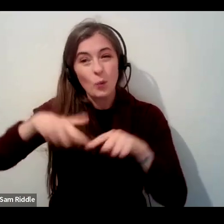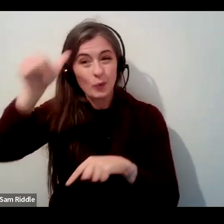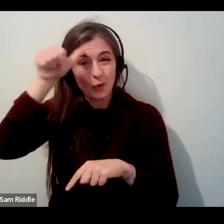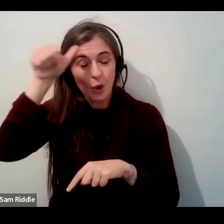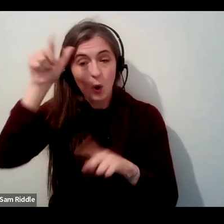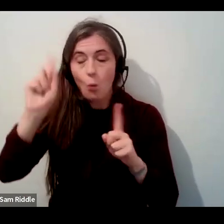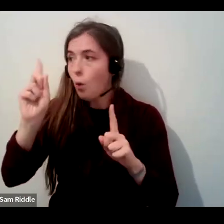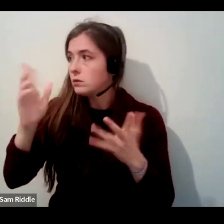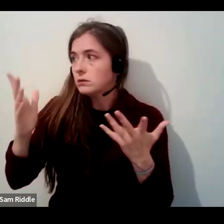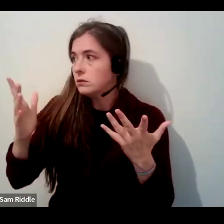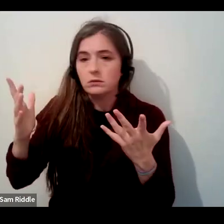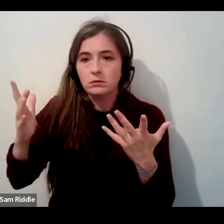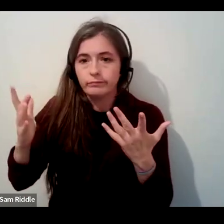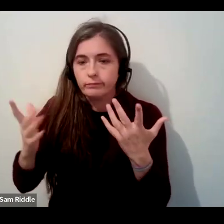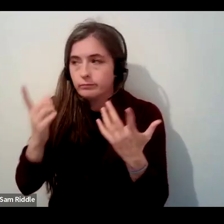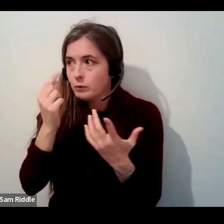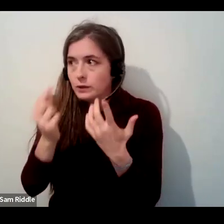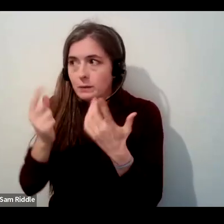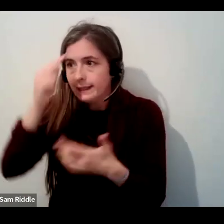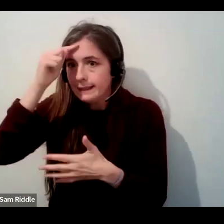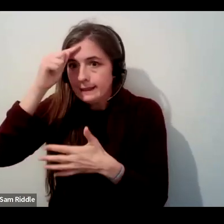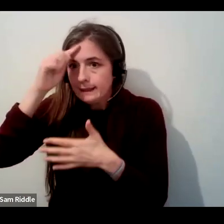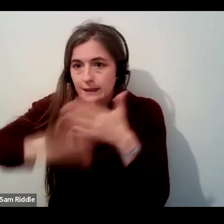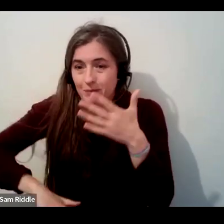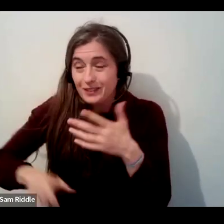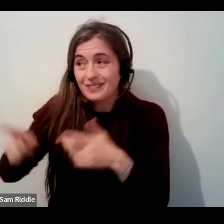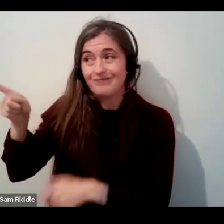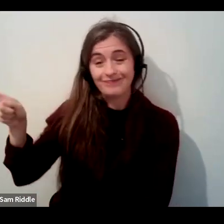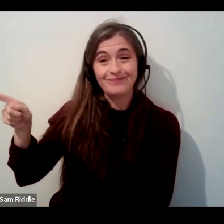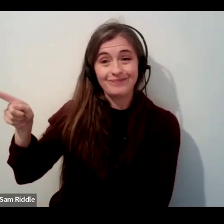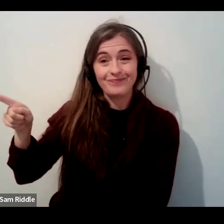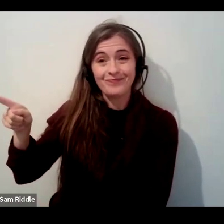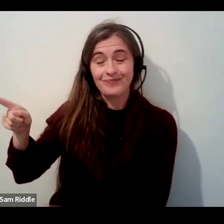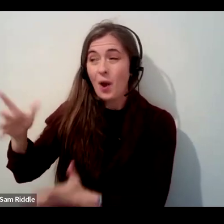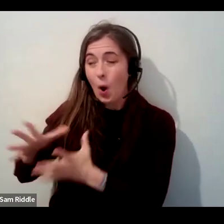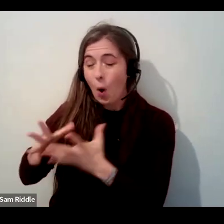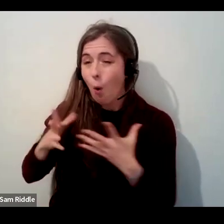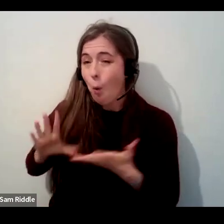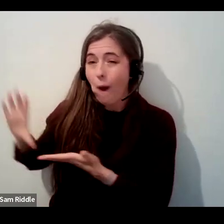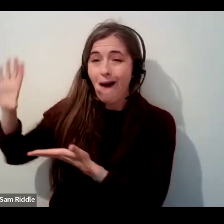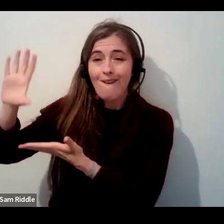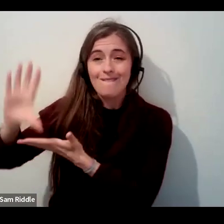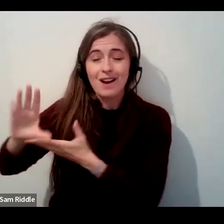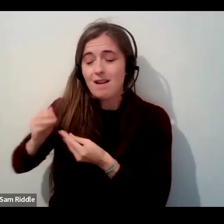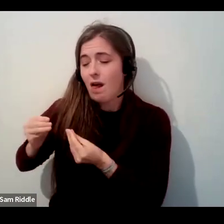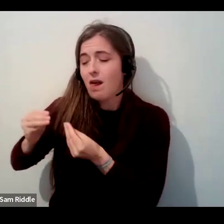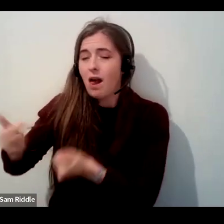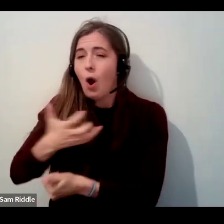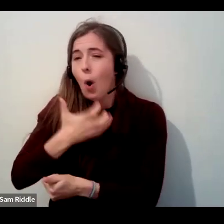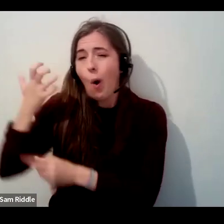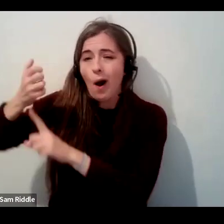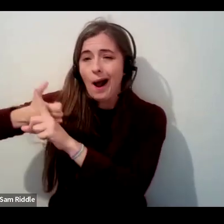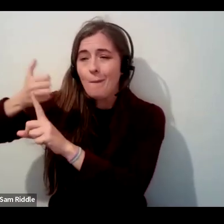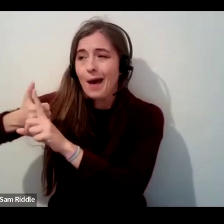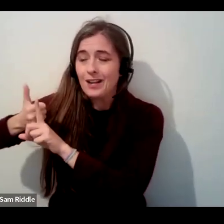up against. There is a very, very well-funded slick campaign in favour of assisted dying.